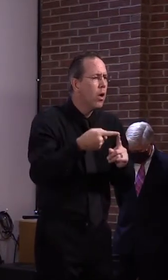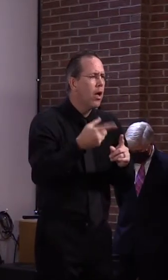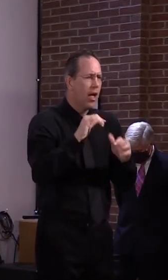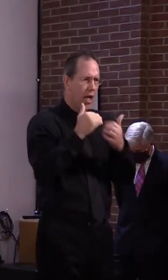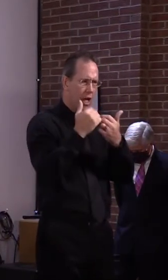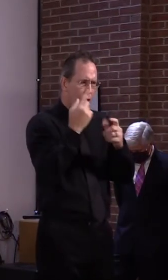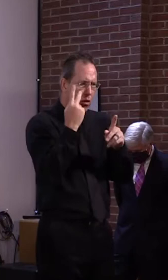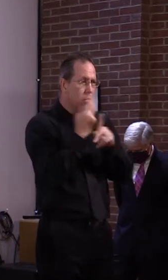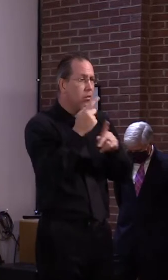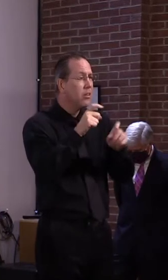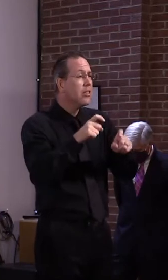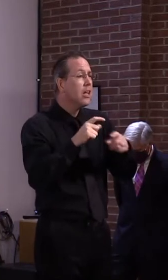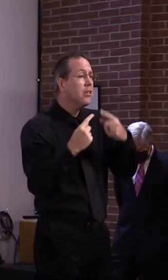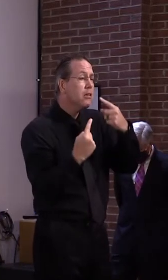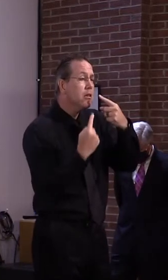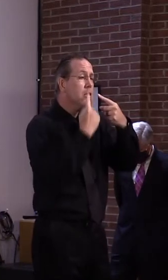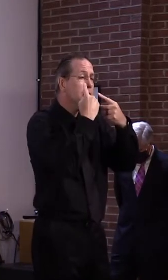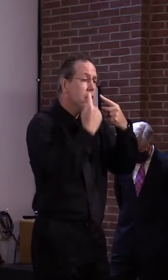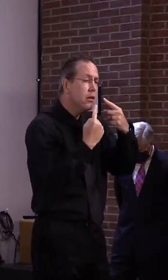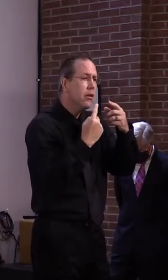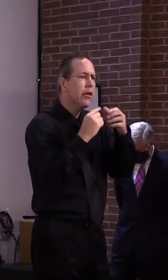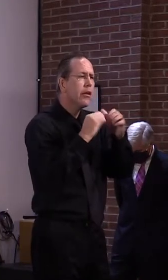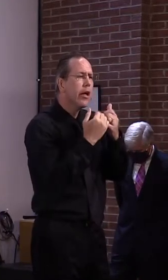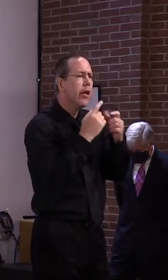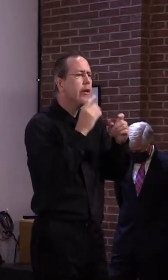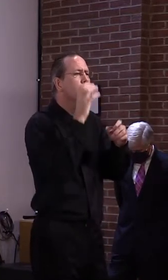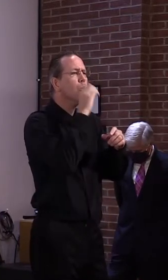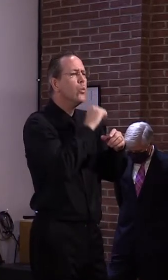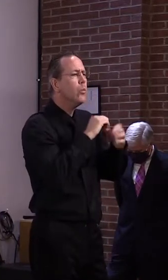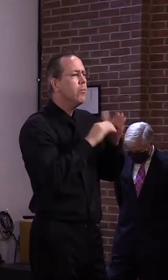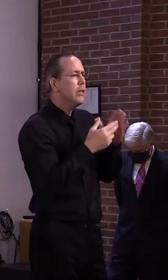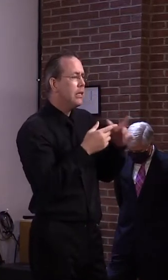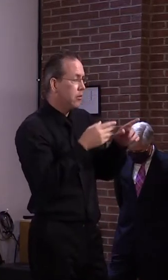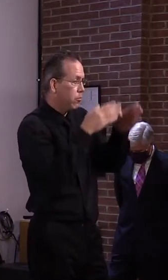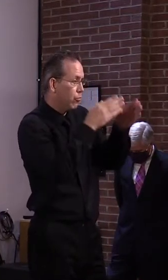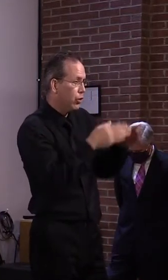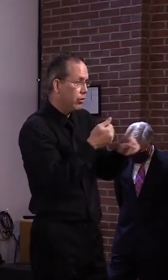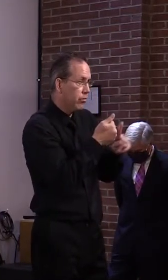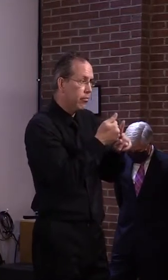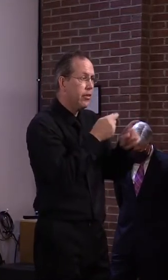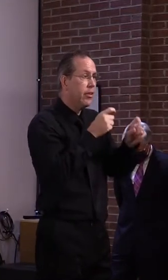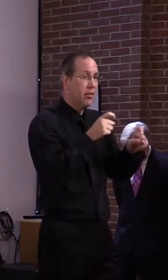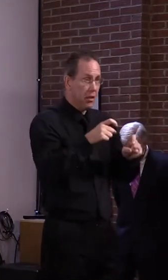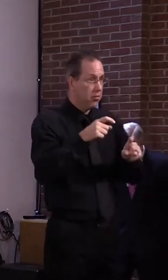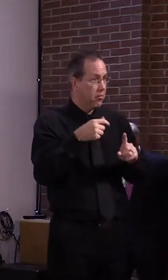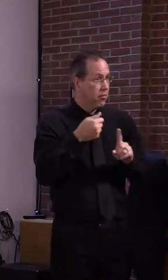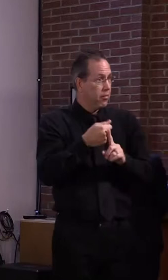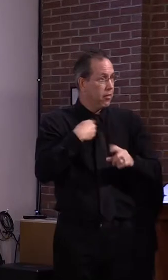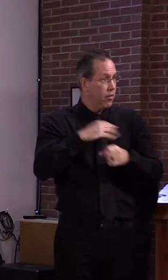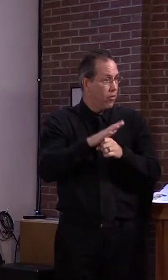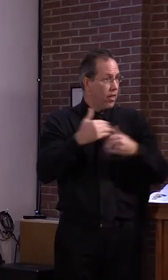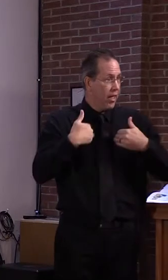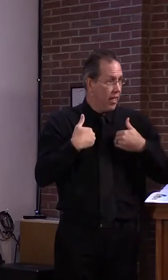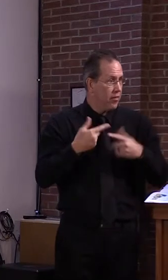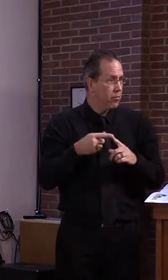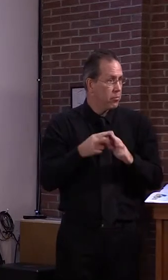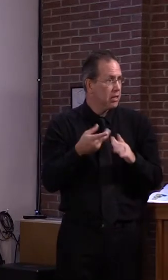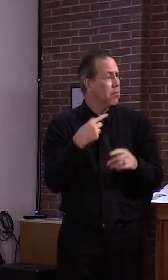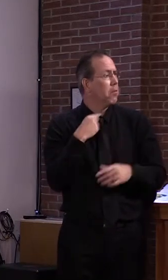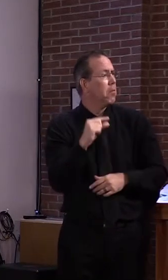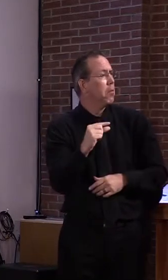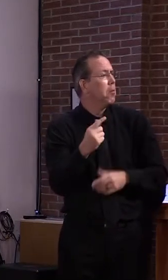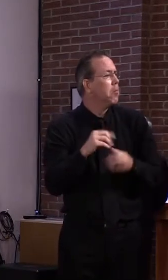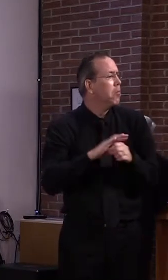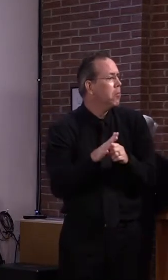the population at large. And that is such a big deal if that were to come to be, that we should actually research